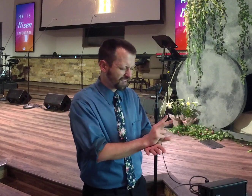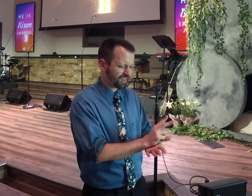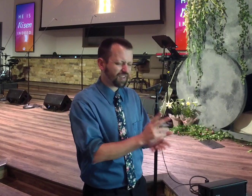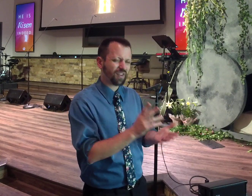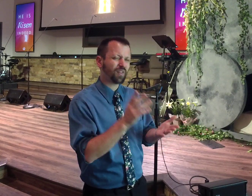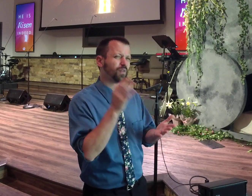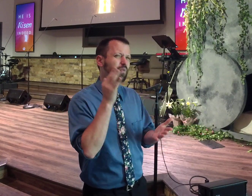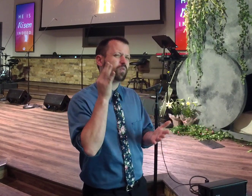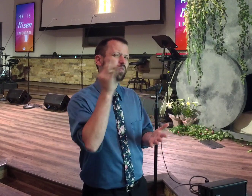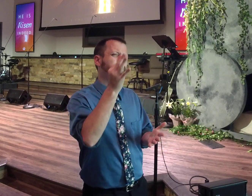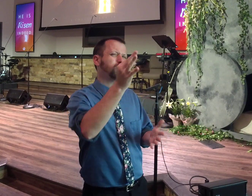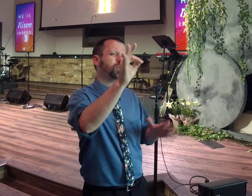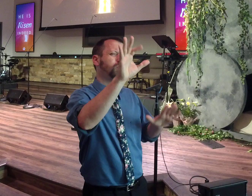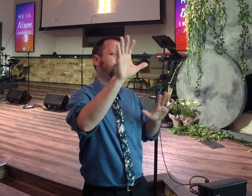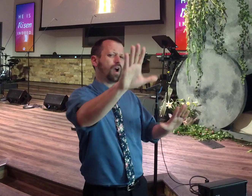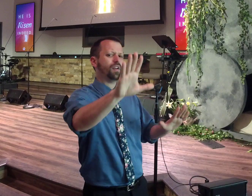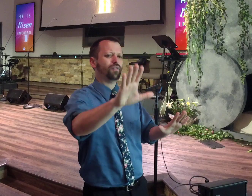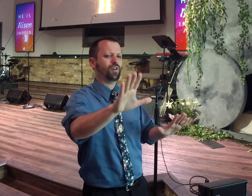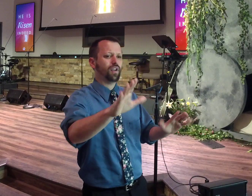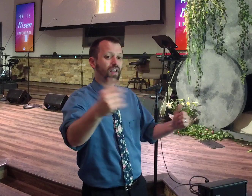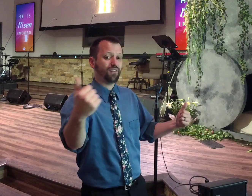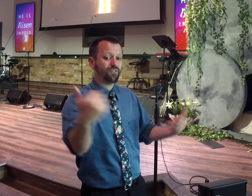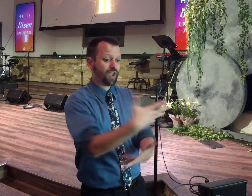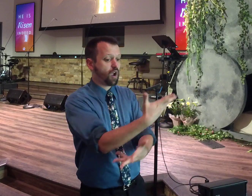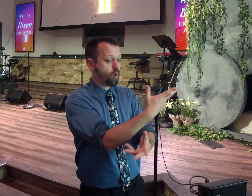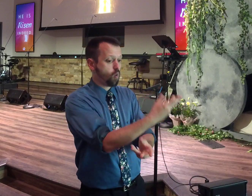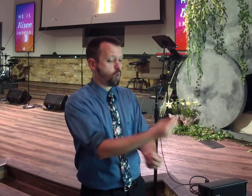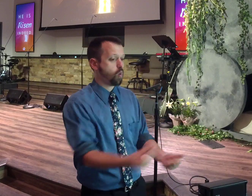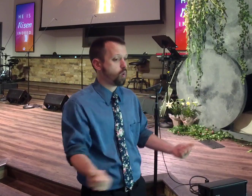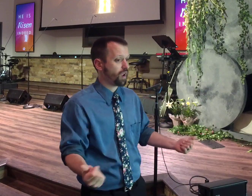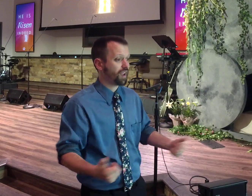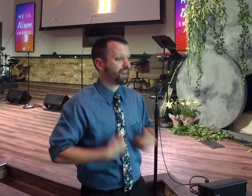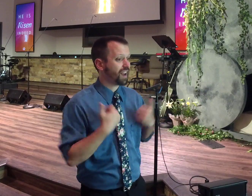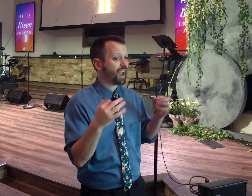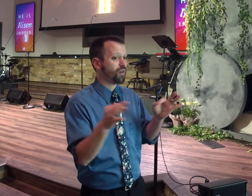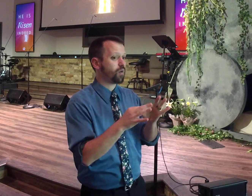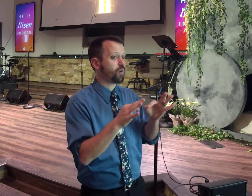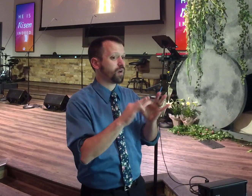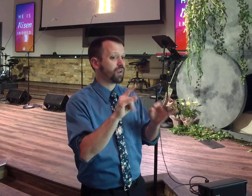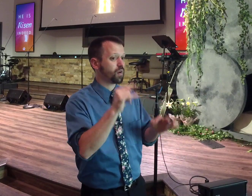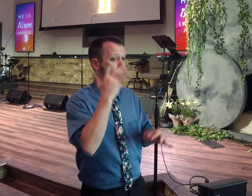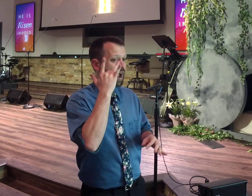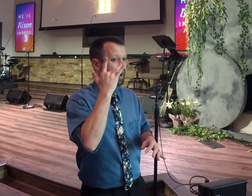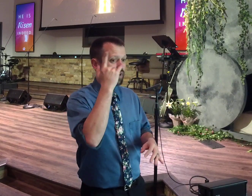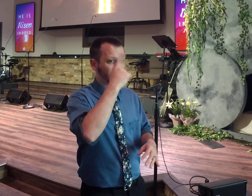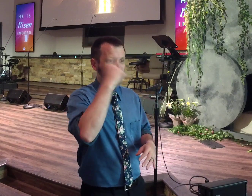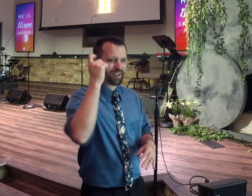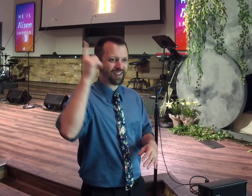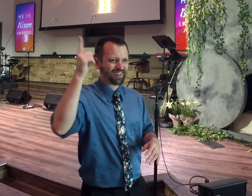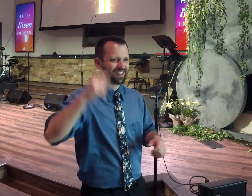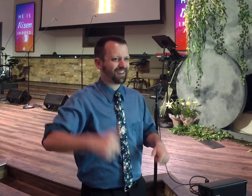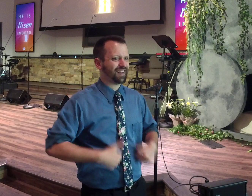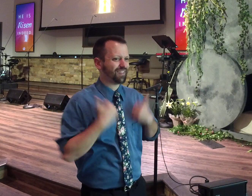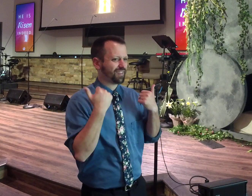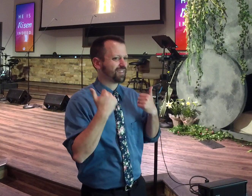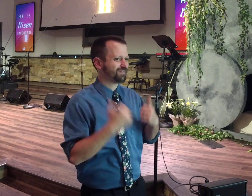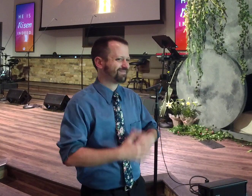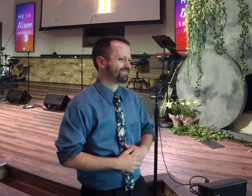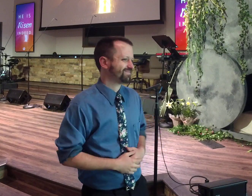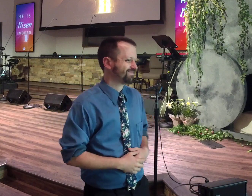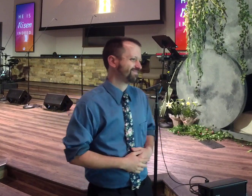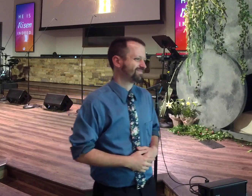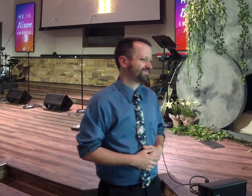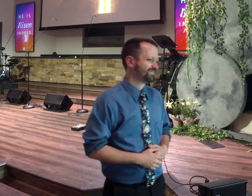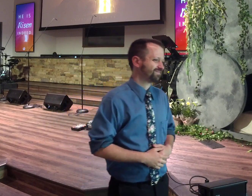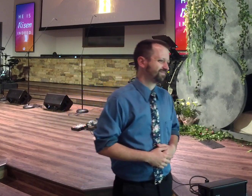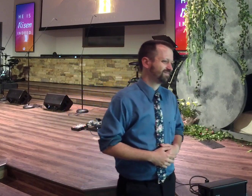fabulous. We know that all fear is gone and life is worth the living just because he lives. You